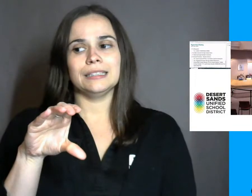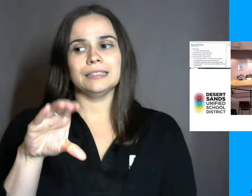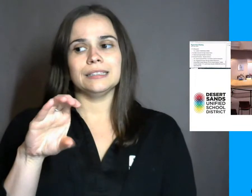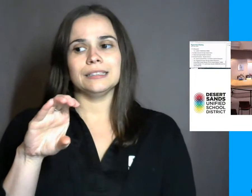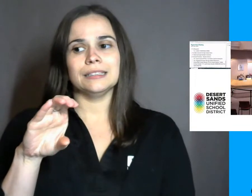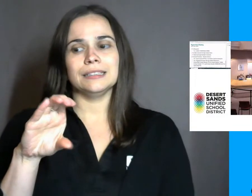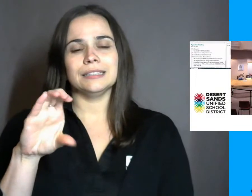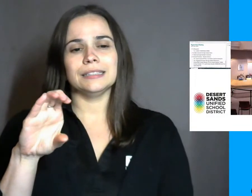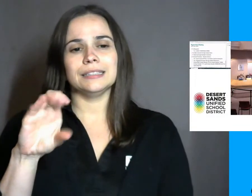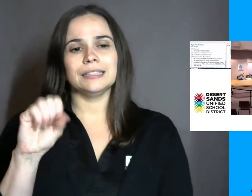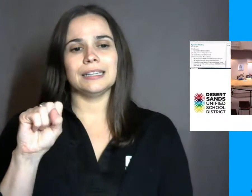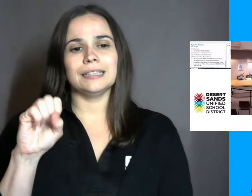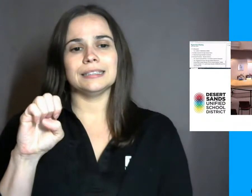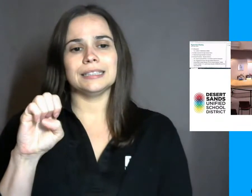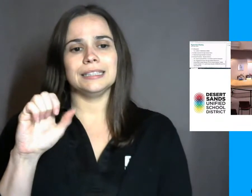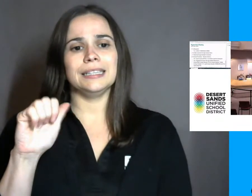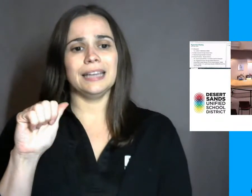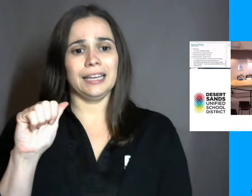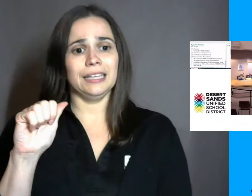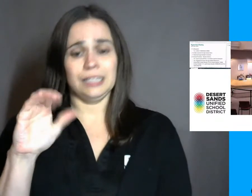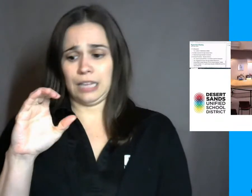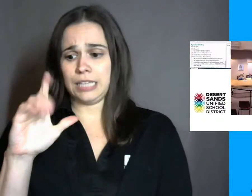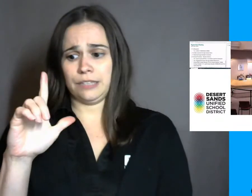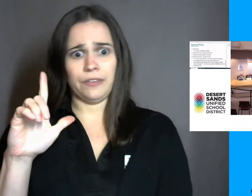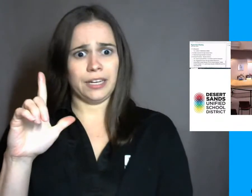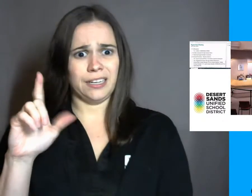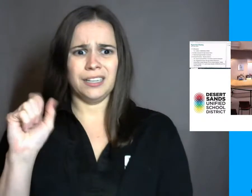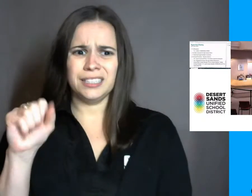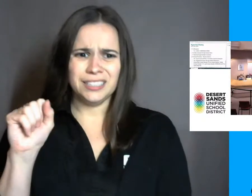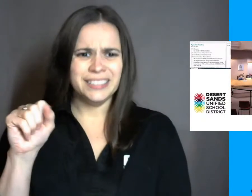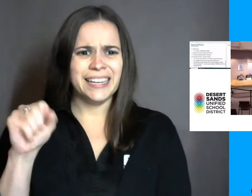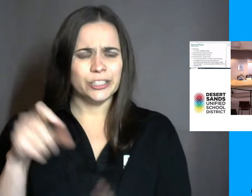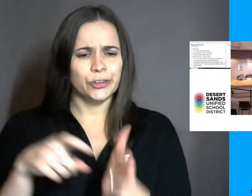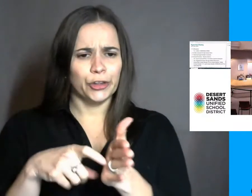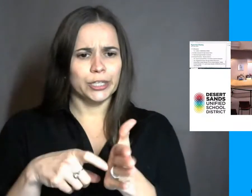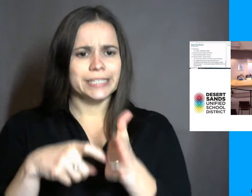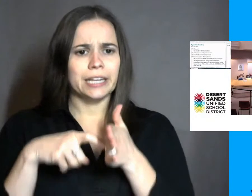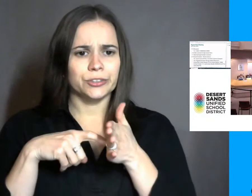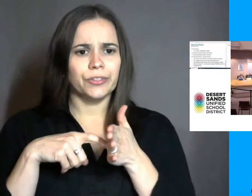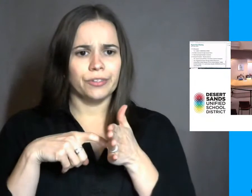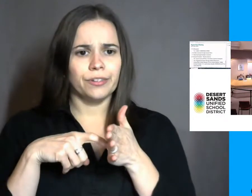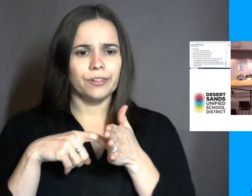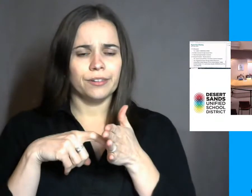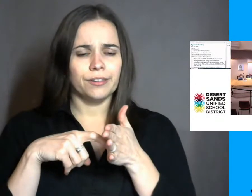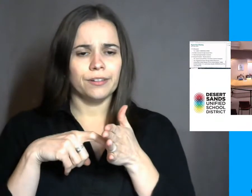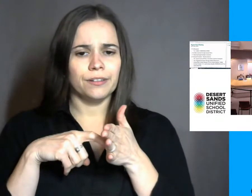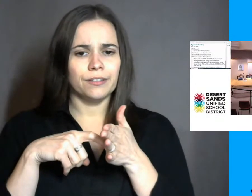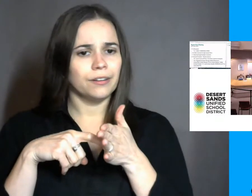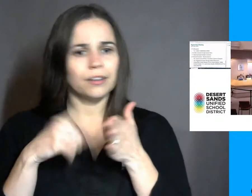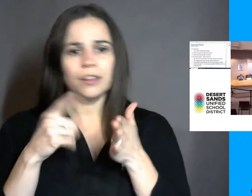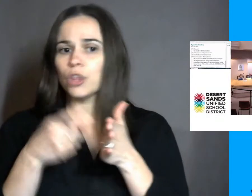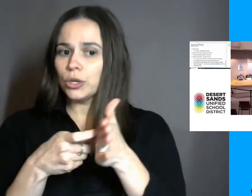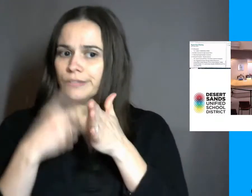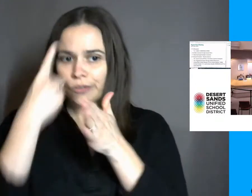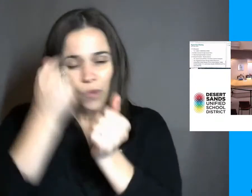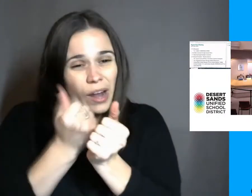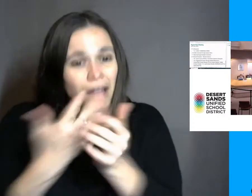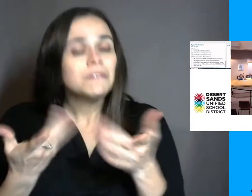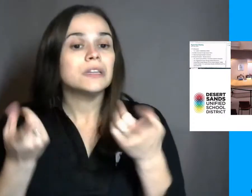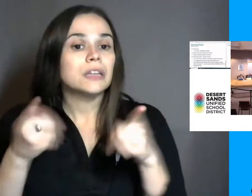are essential. They are essential to everything that happens at this district every